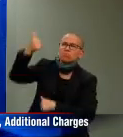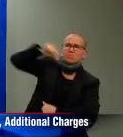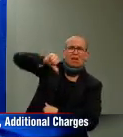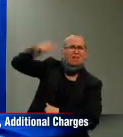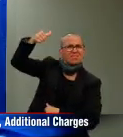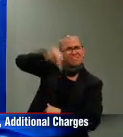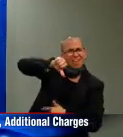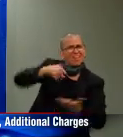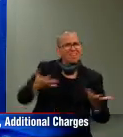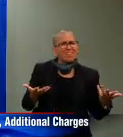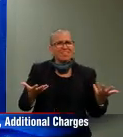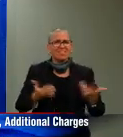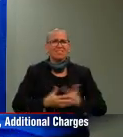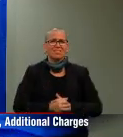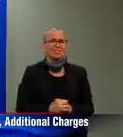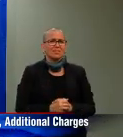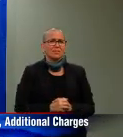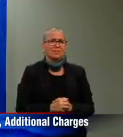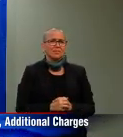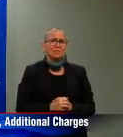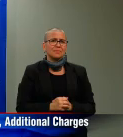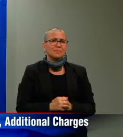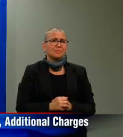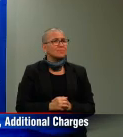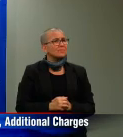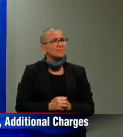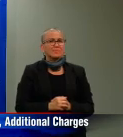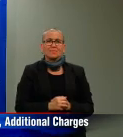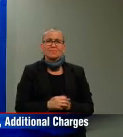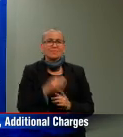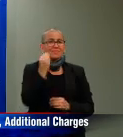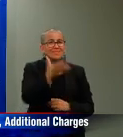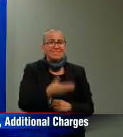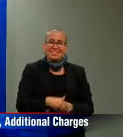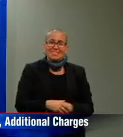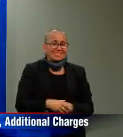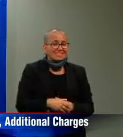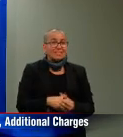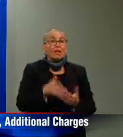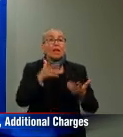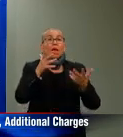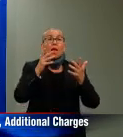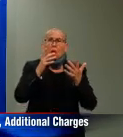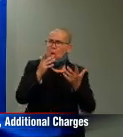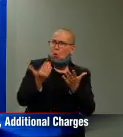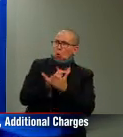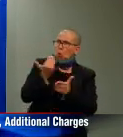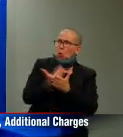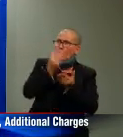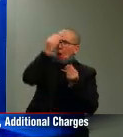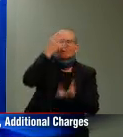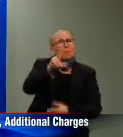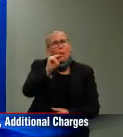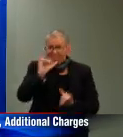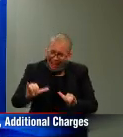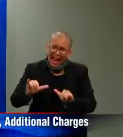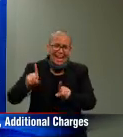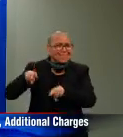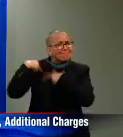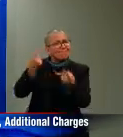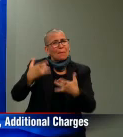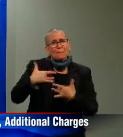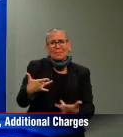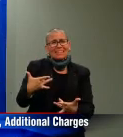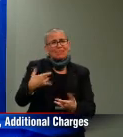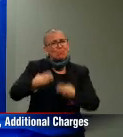And when would say this to you out there, this is not an issue. I always used to hear people say about this. We got an achievement gap